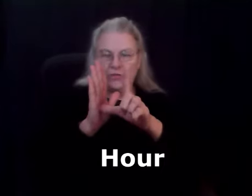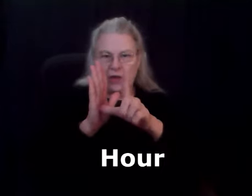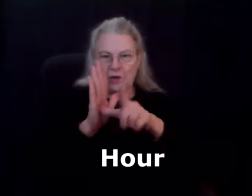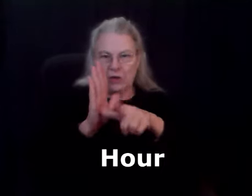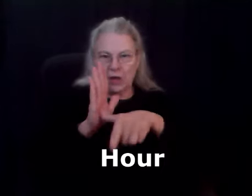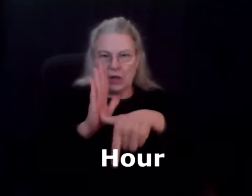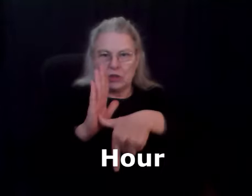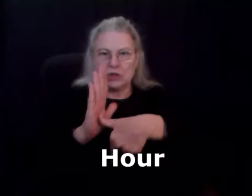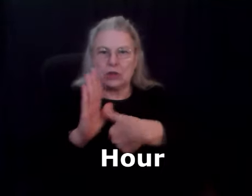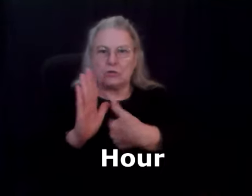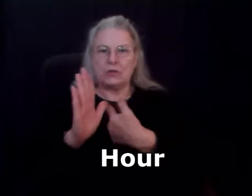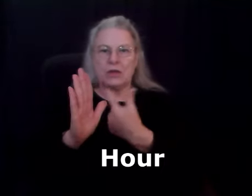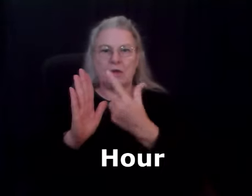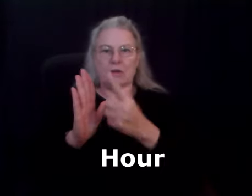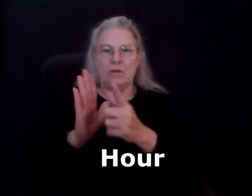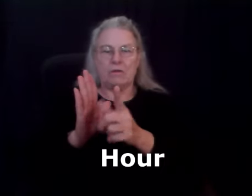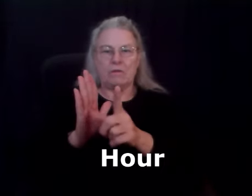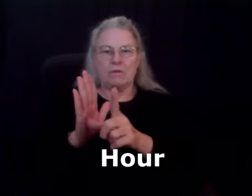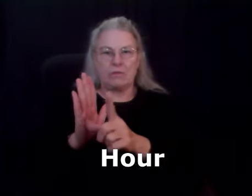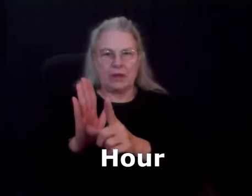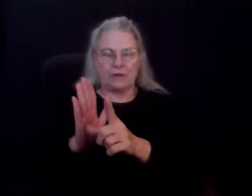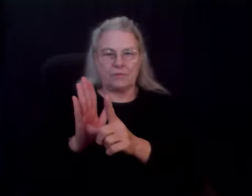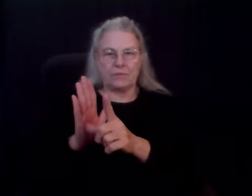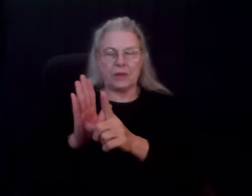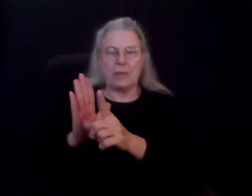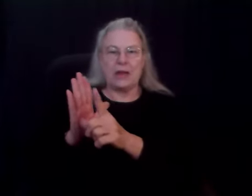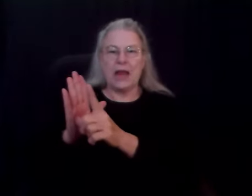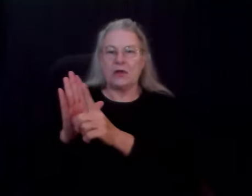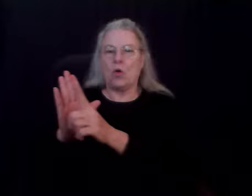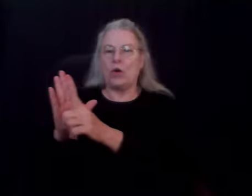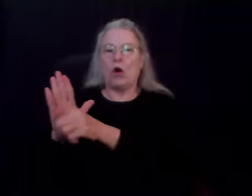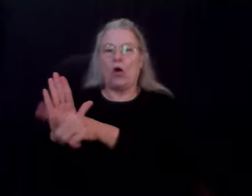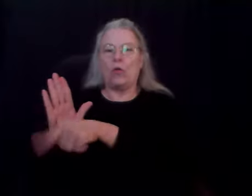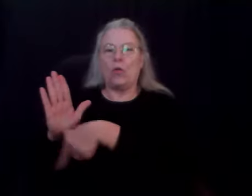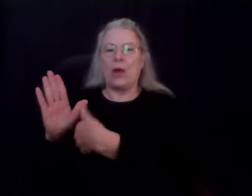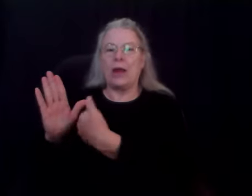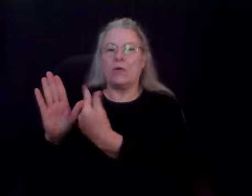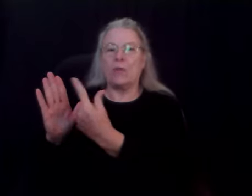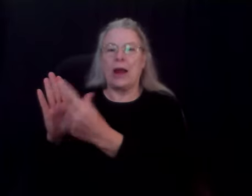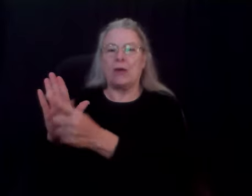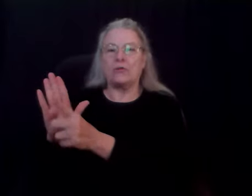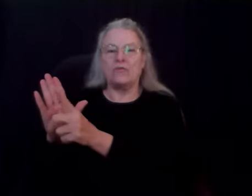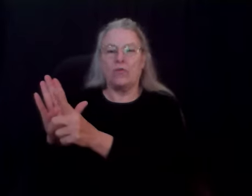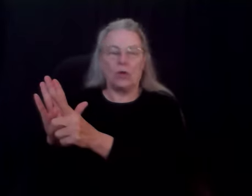finger shows the minute hand going all the way around to form an